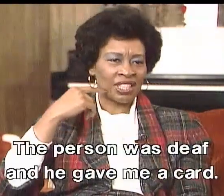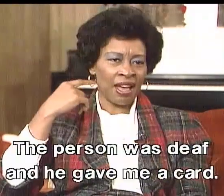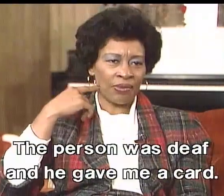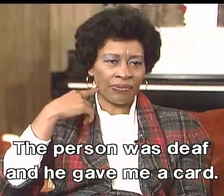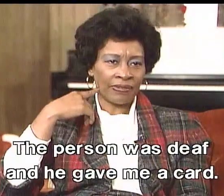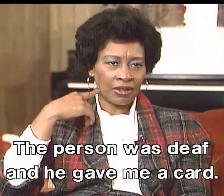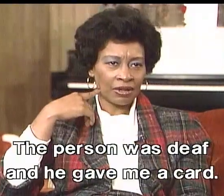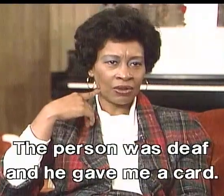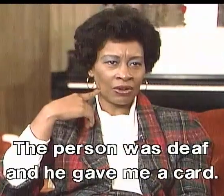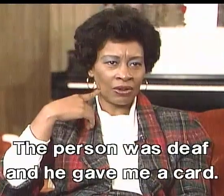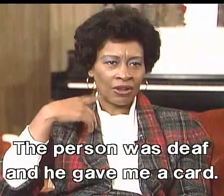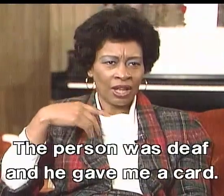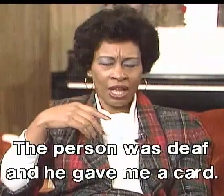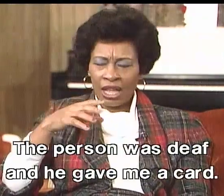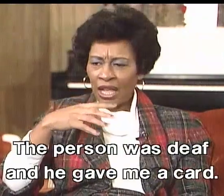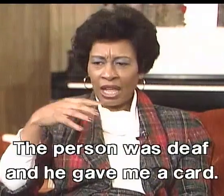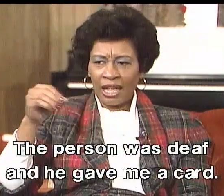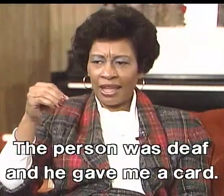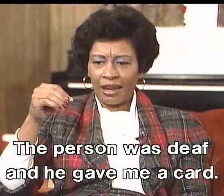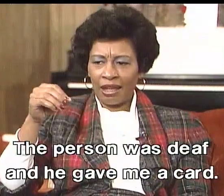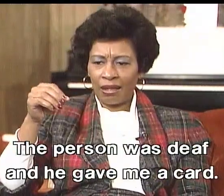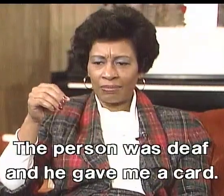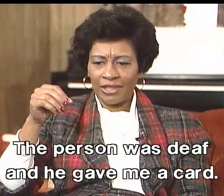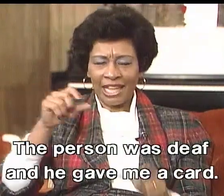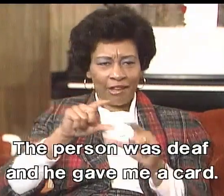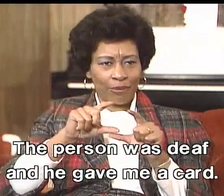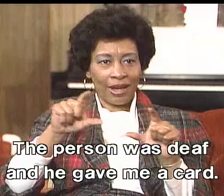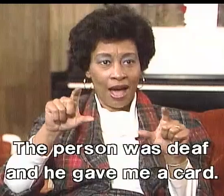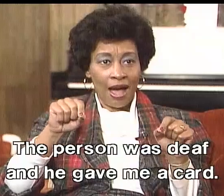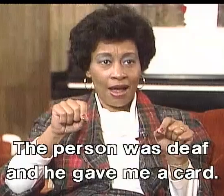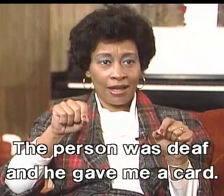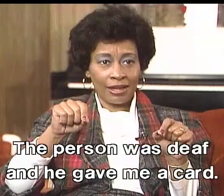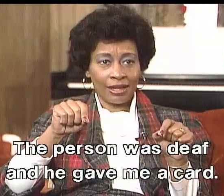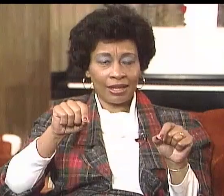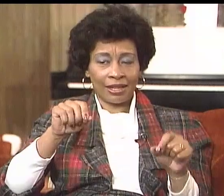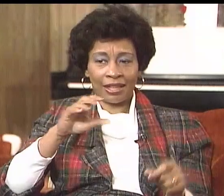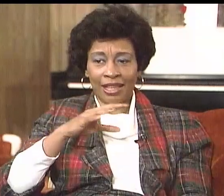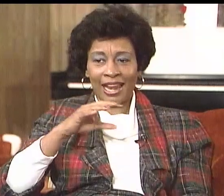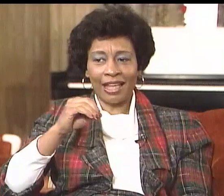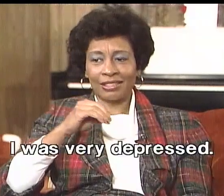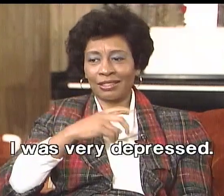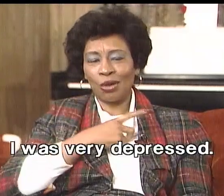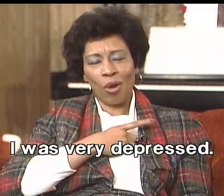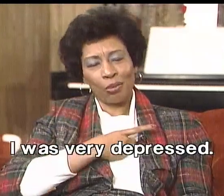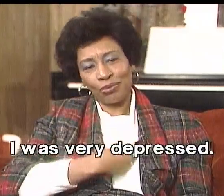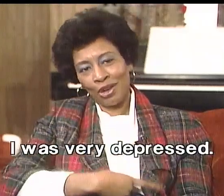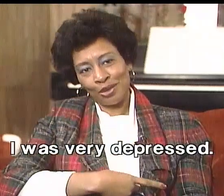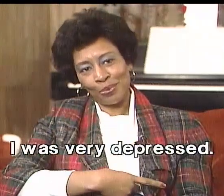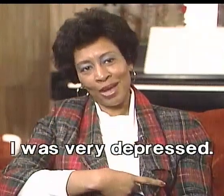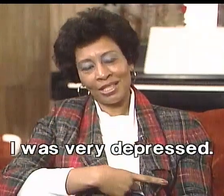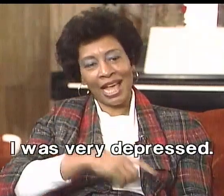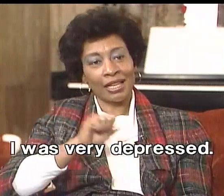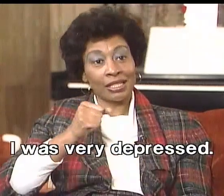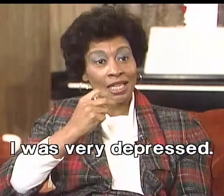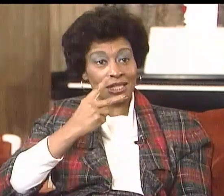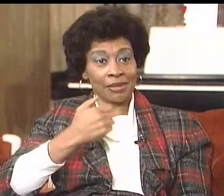deaf, you know. And he gave me a card. And I just, I was very depressed. I could just see